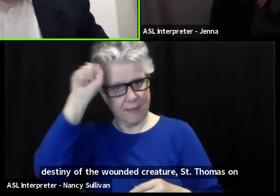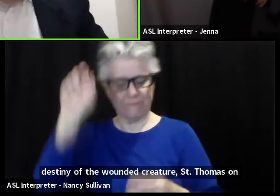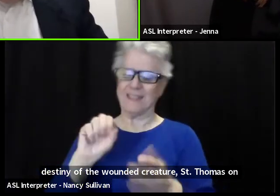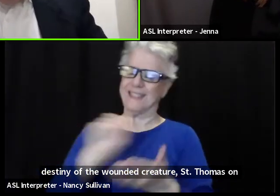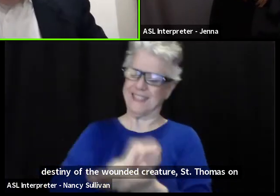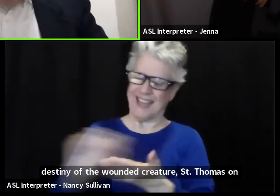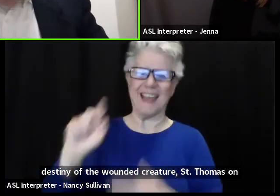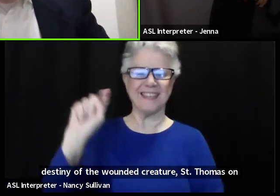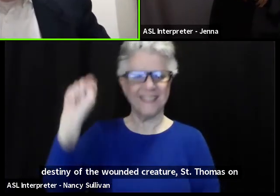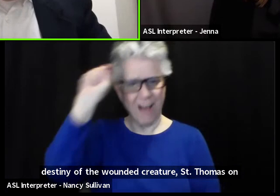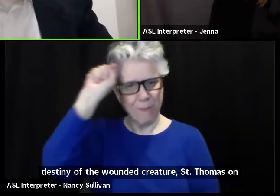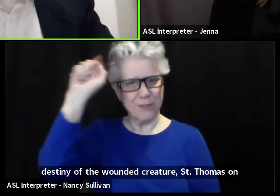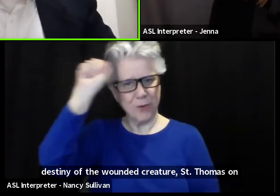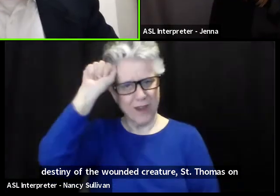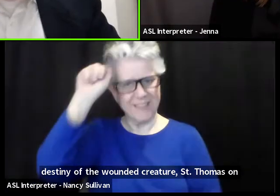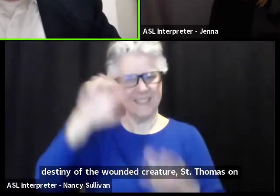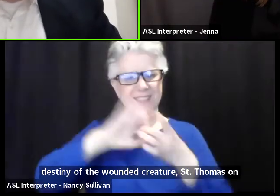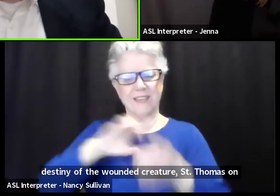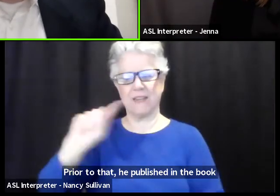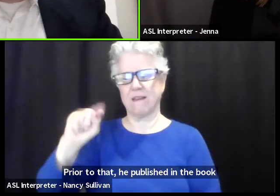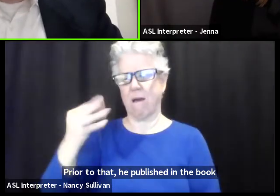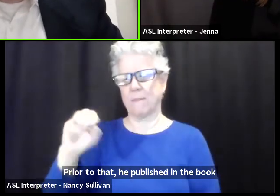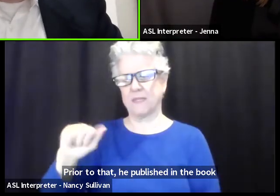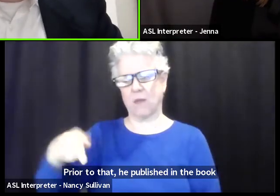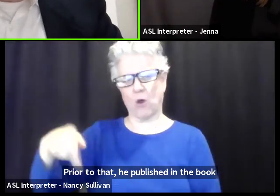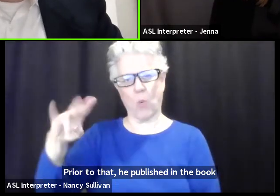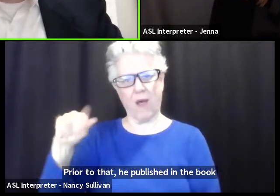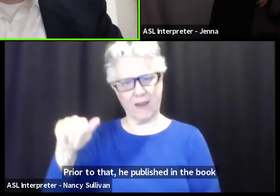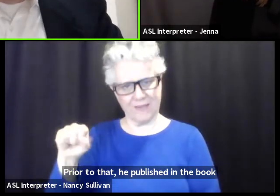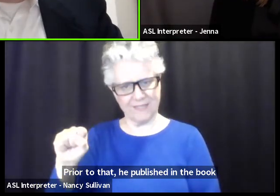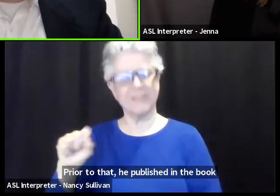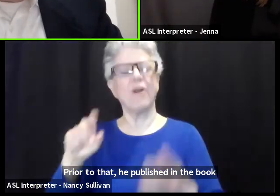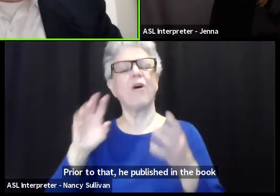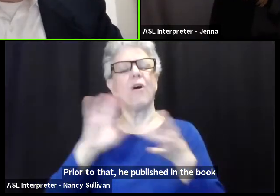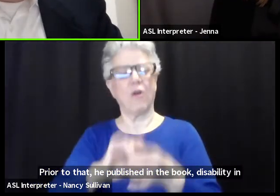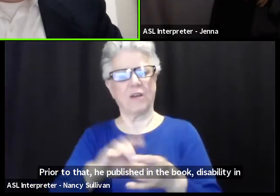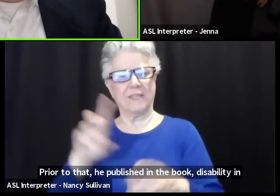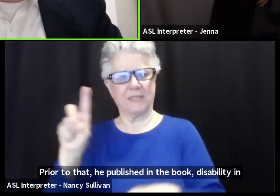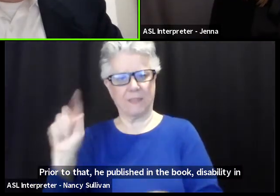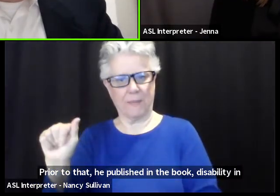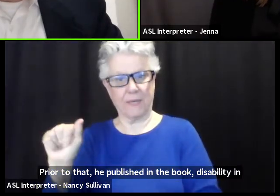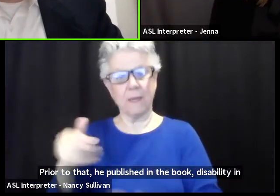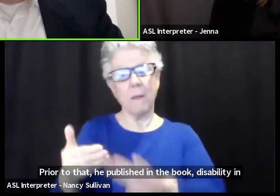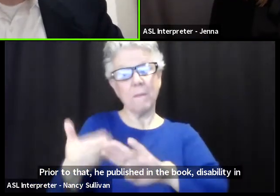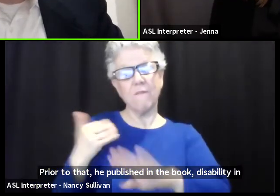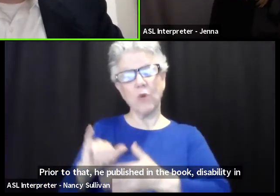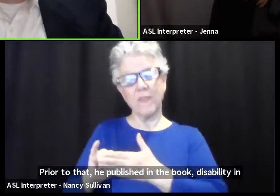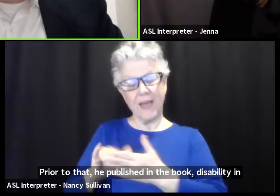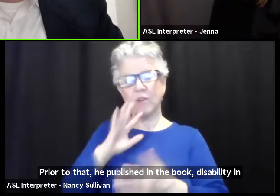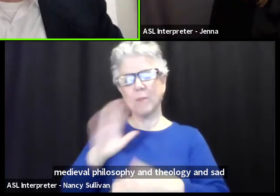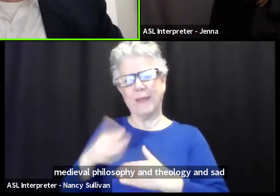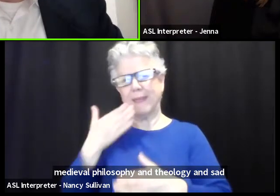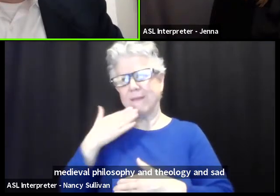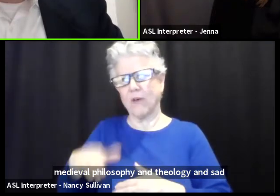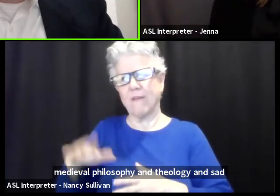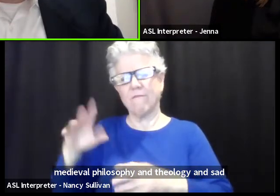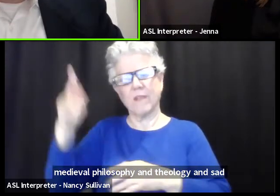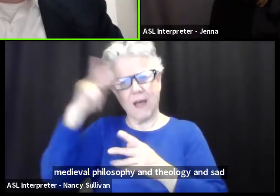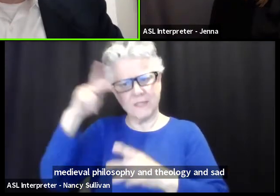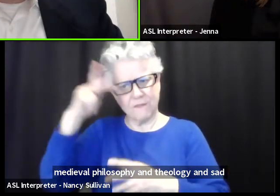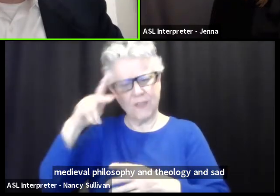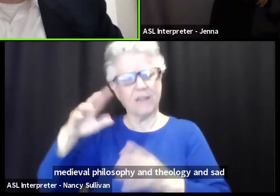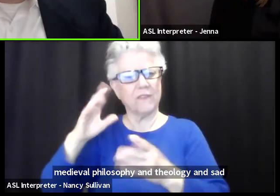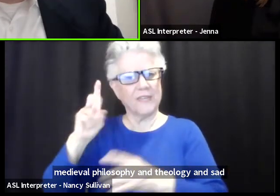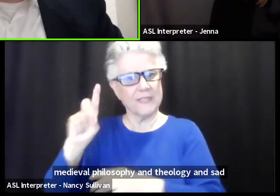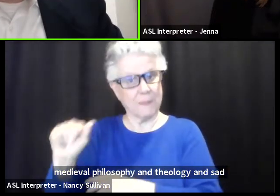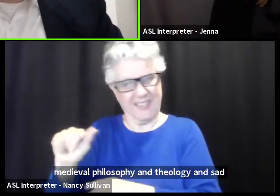that, he published in the book Disability in Medieval Philosophy and Theology an essay very closely related to